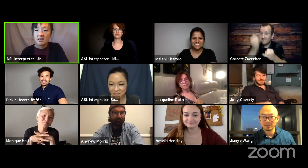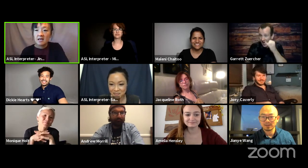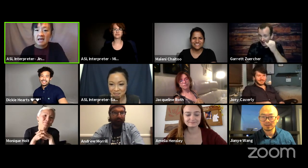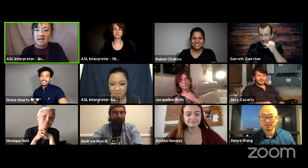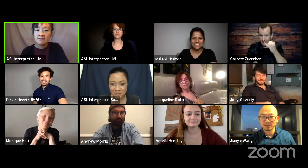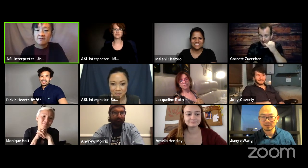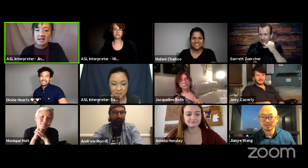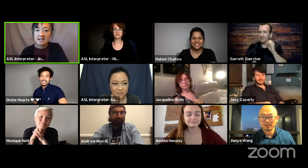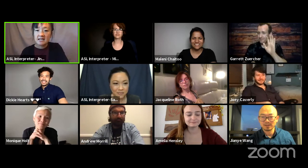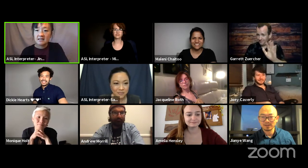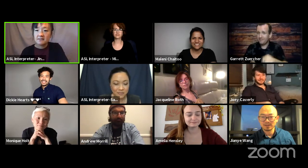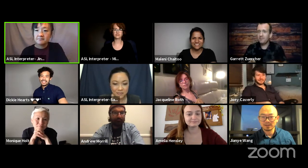And finally,